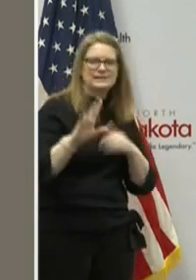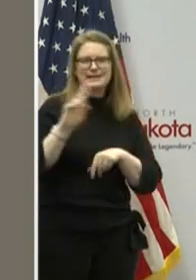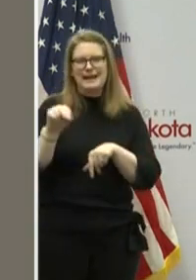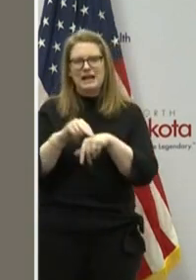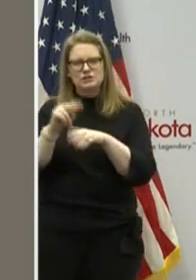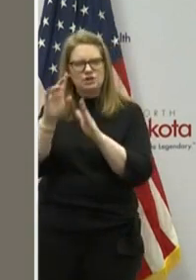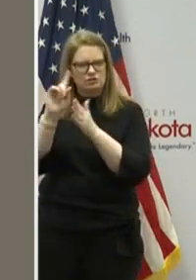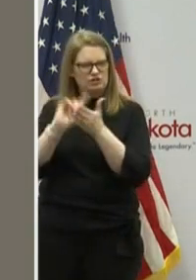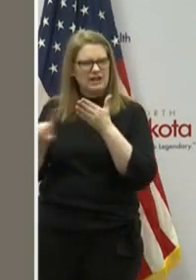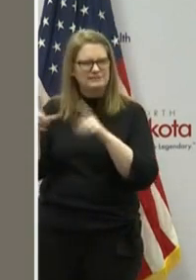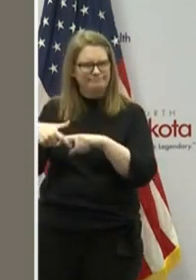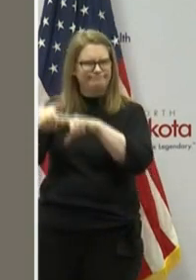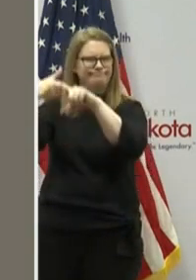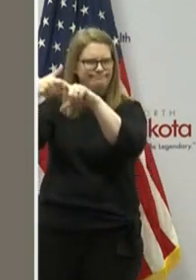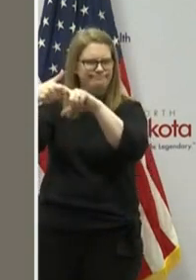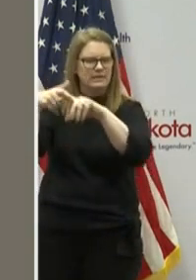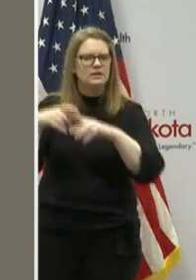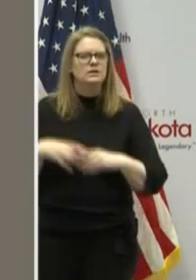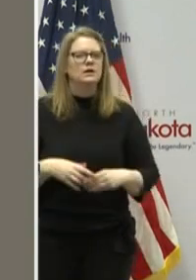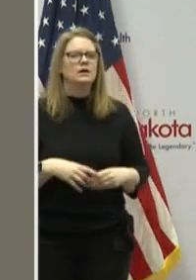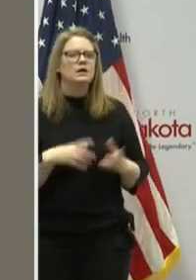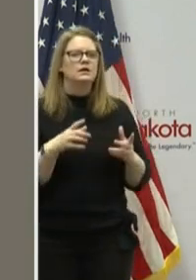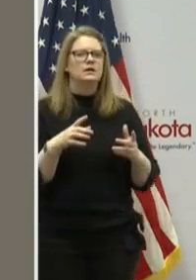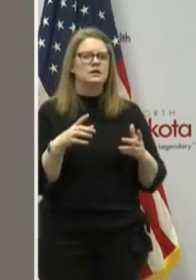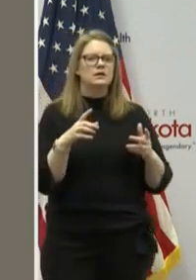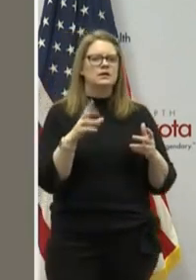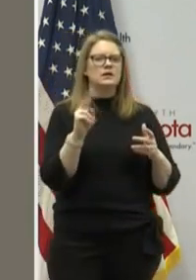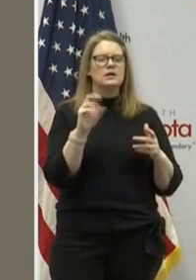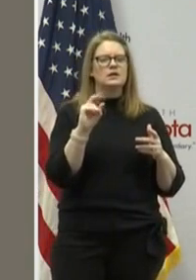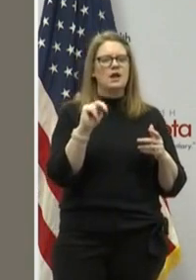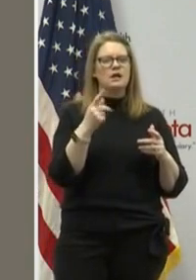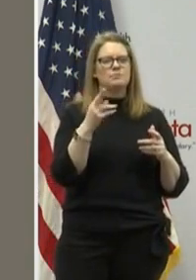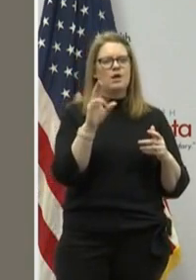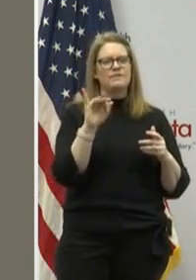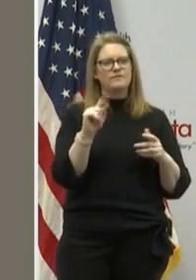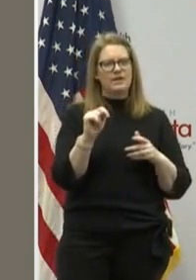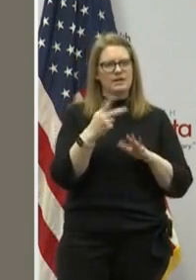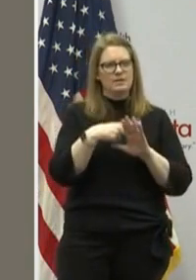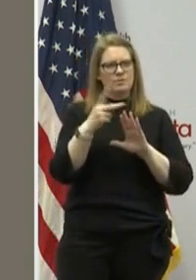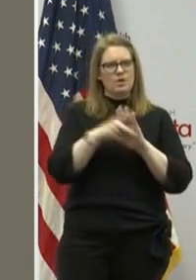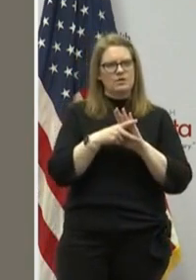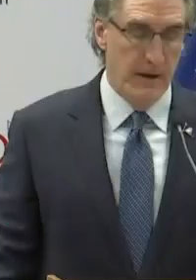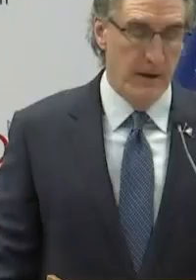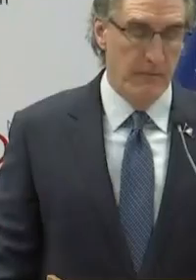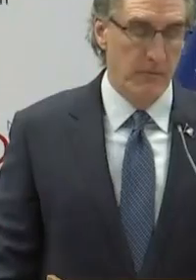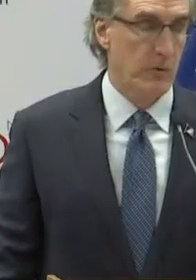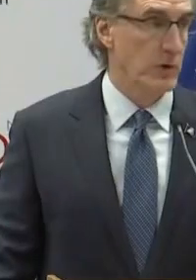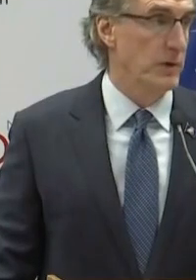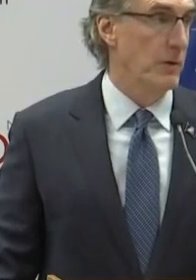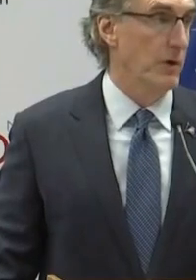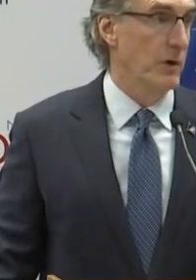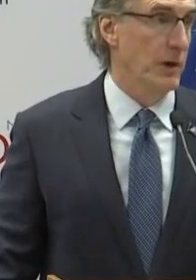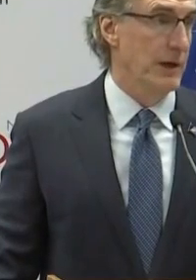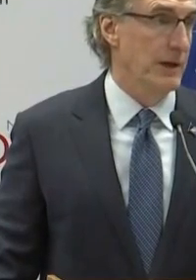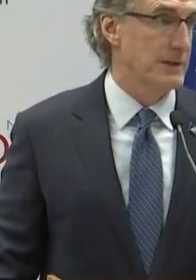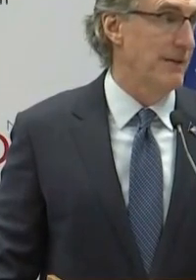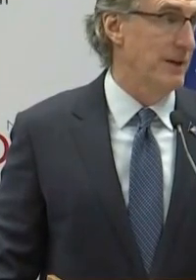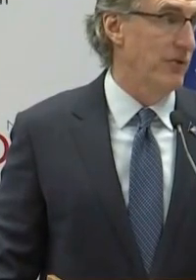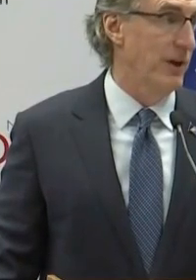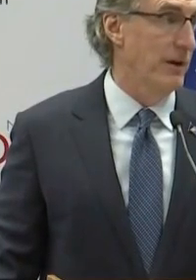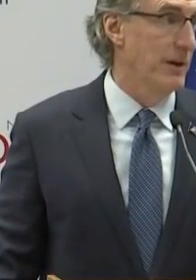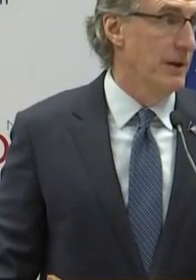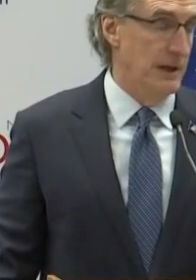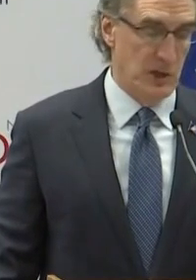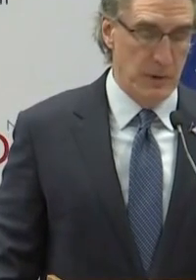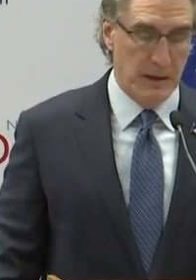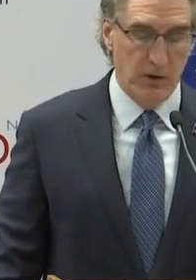suspended, extends the expiration date of these nonprofits programs by 120 days, which then would delay us having